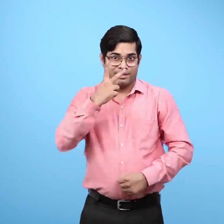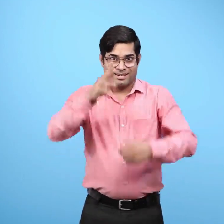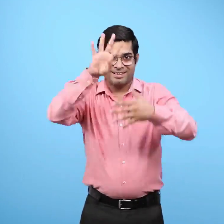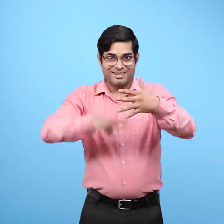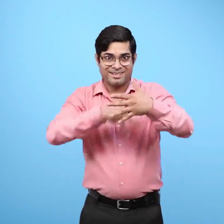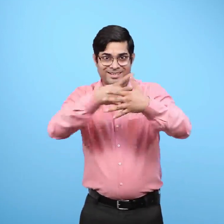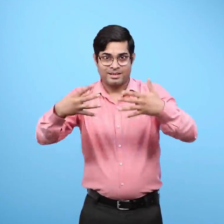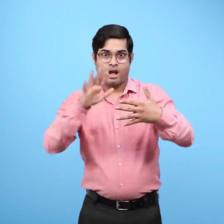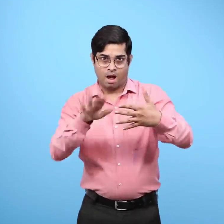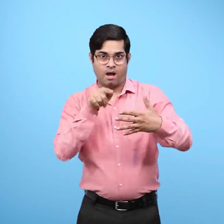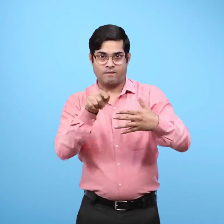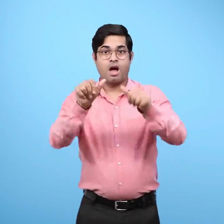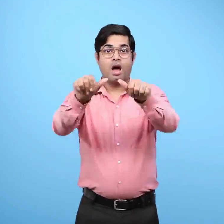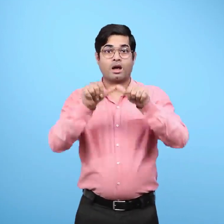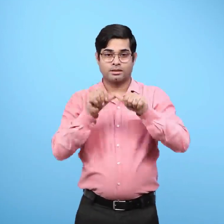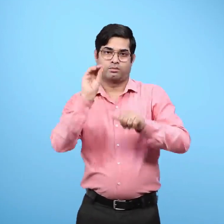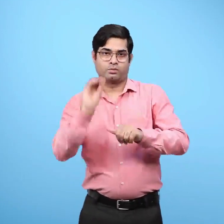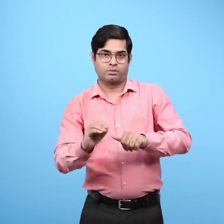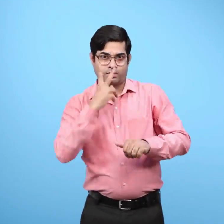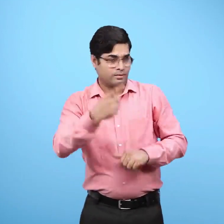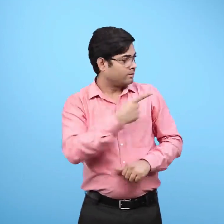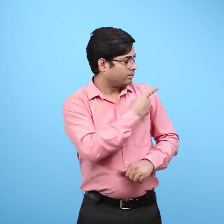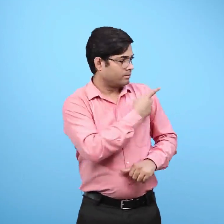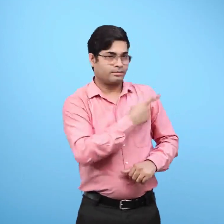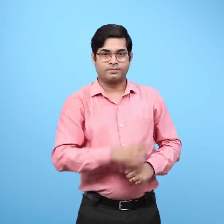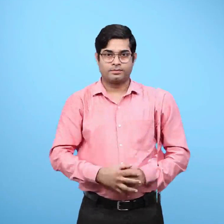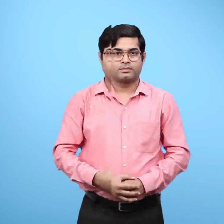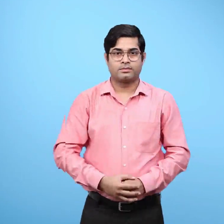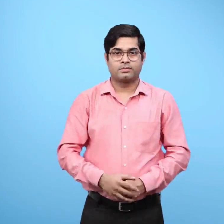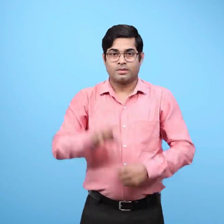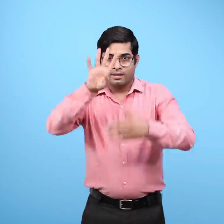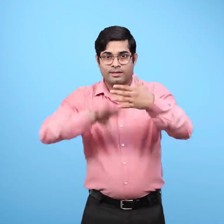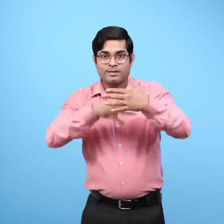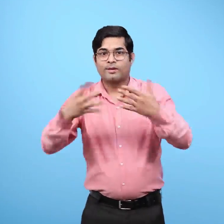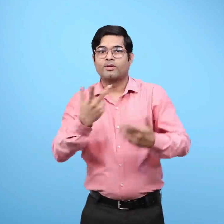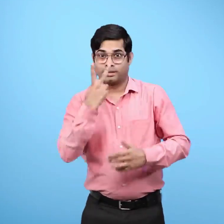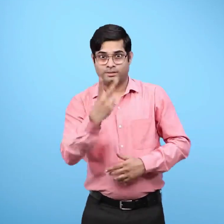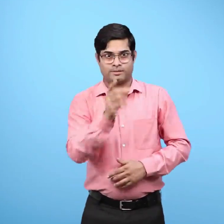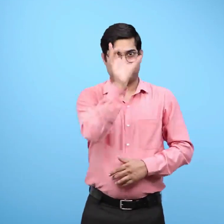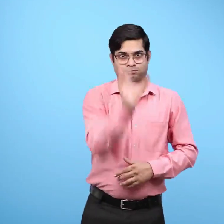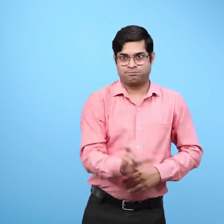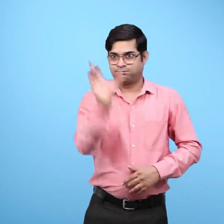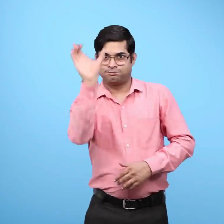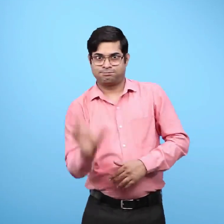Find out and write your results in the table given. 2 columns are there in this table.